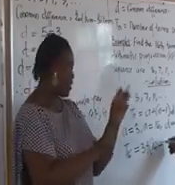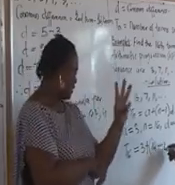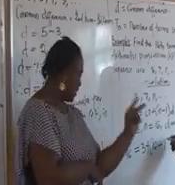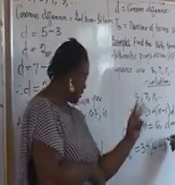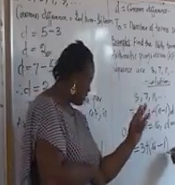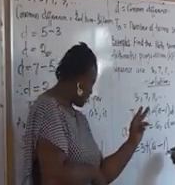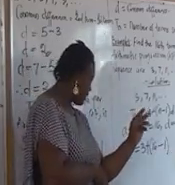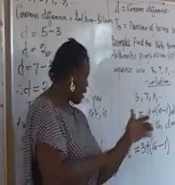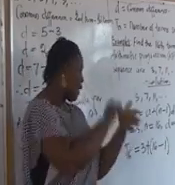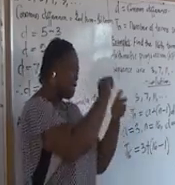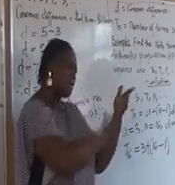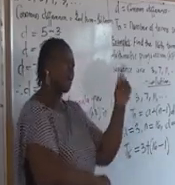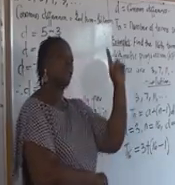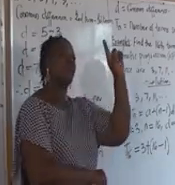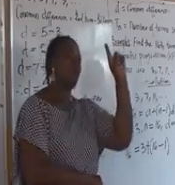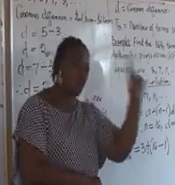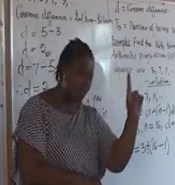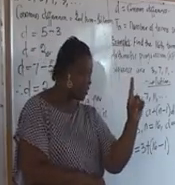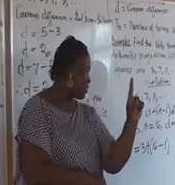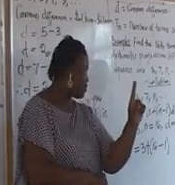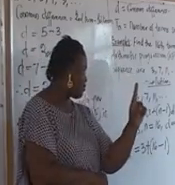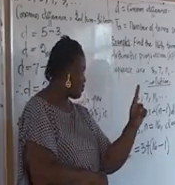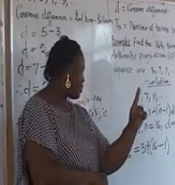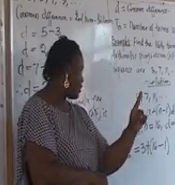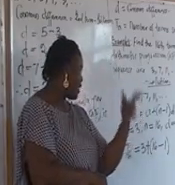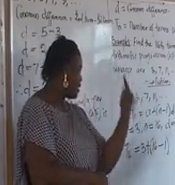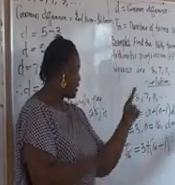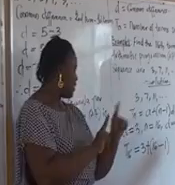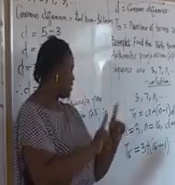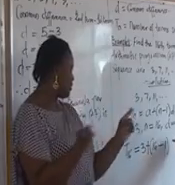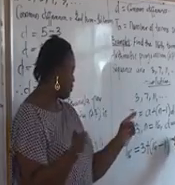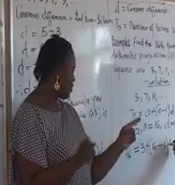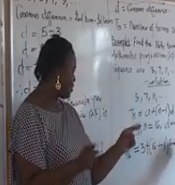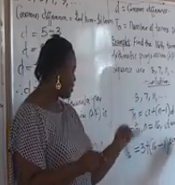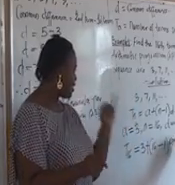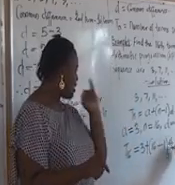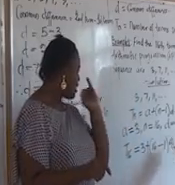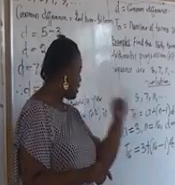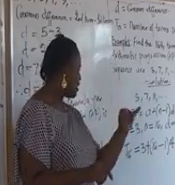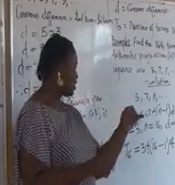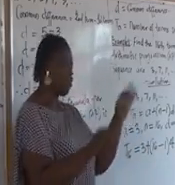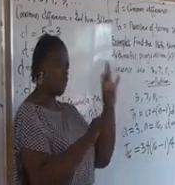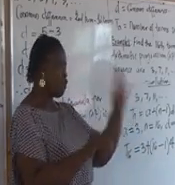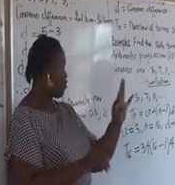minus 1. The difference is give it to us 4.